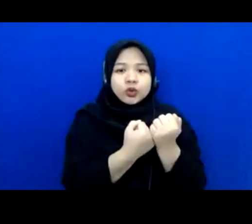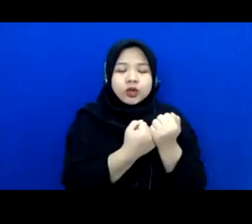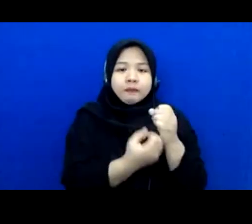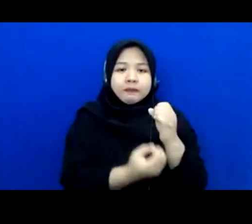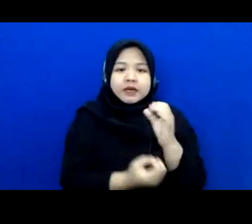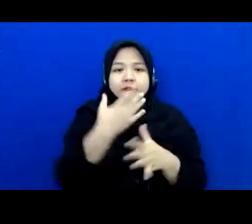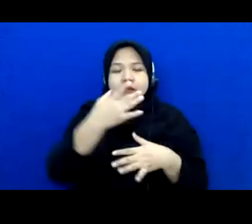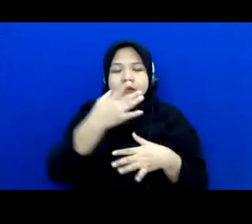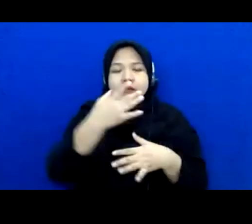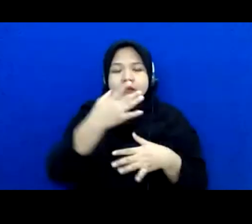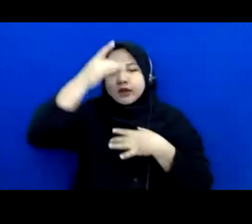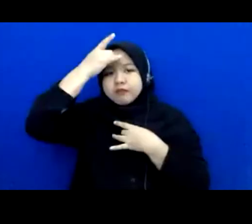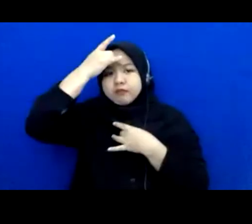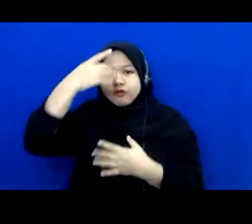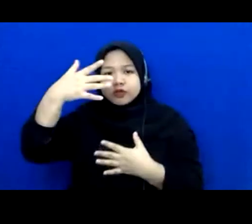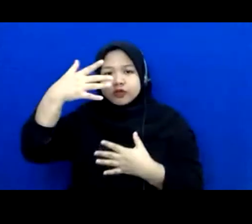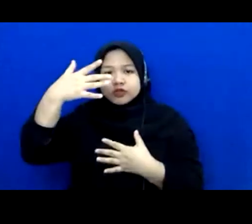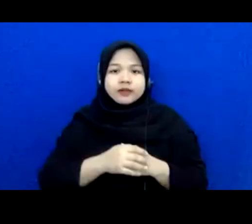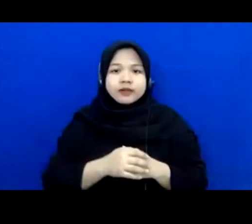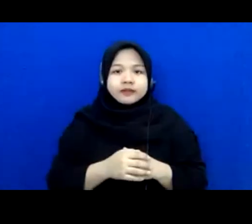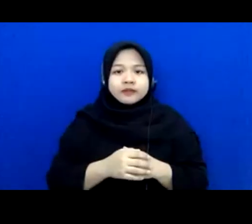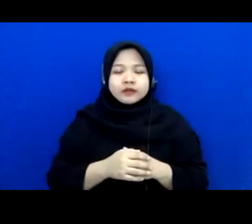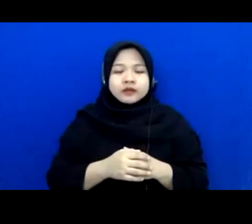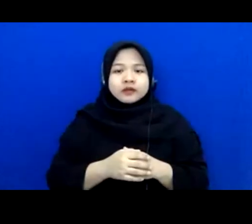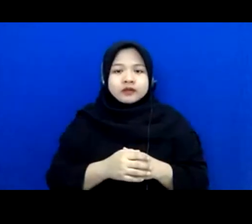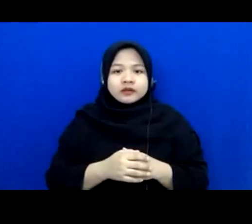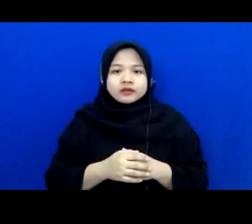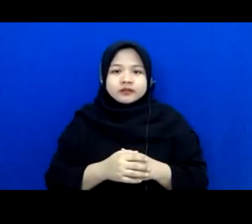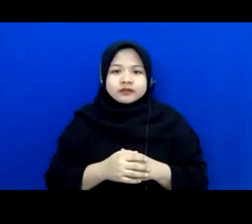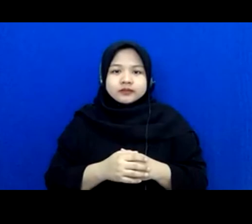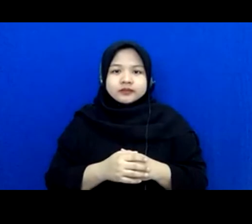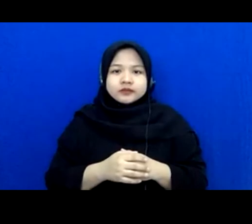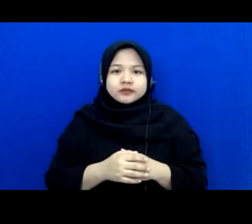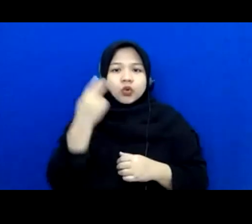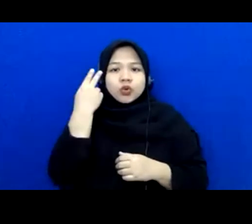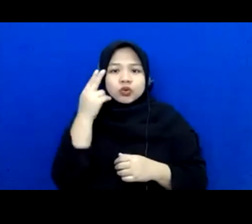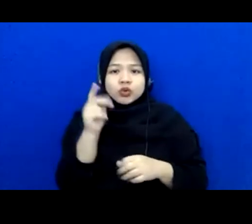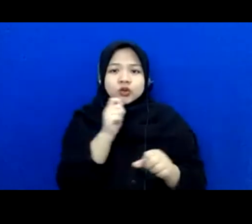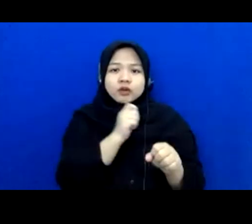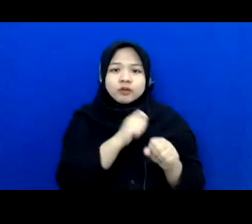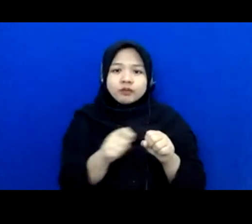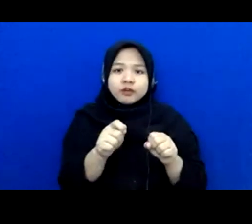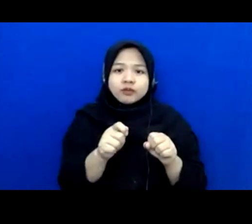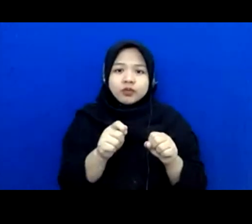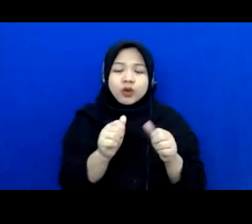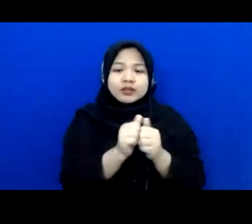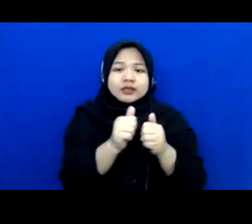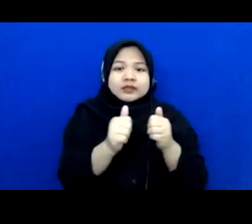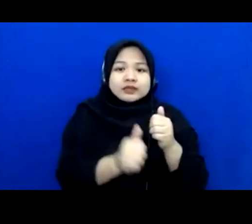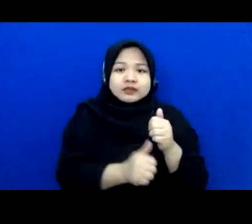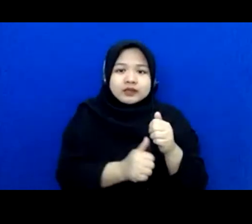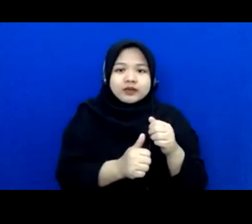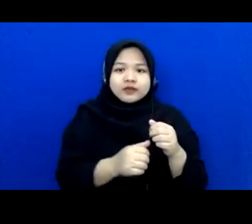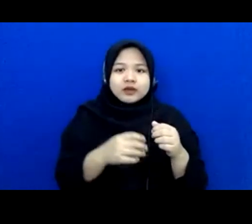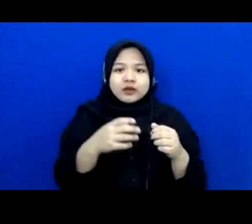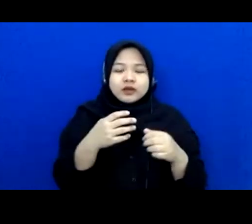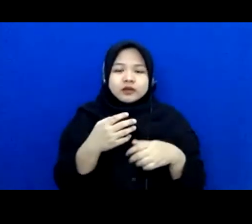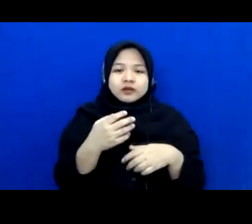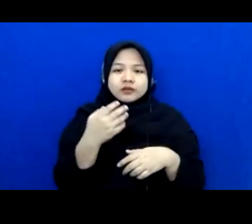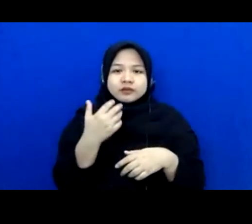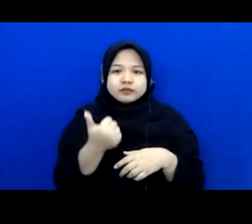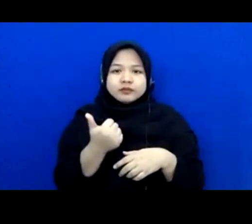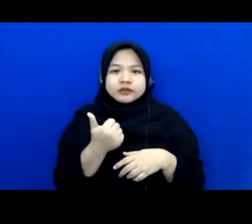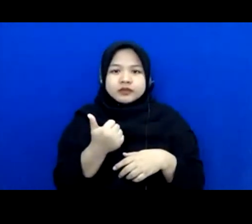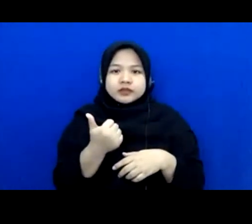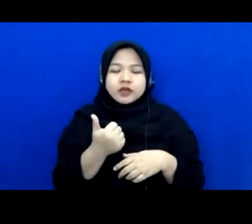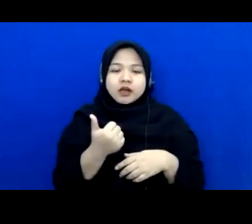development of eye care personnel to make our staff eye care leaders in underserved